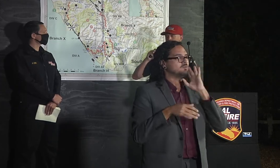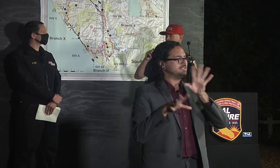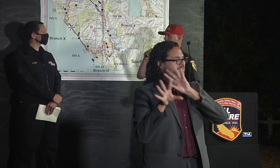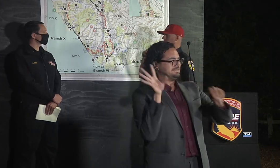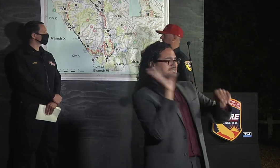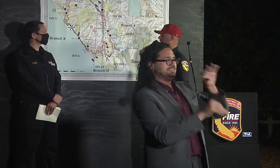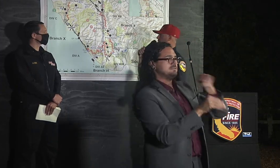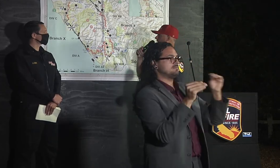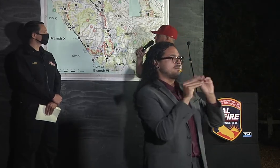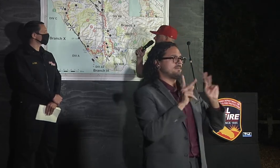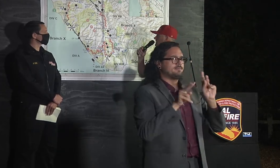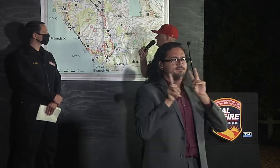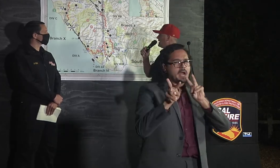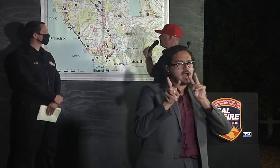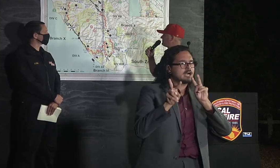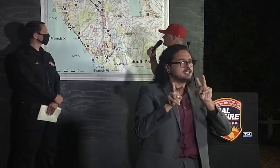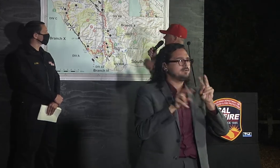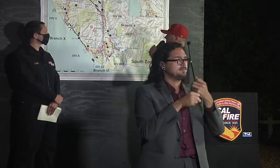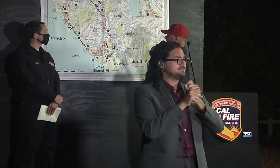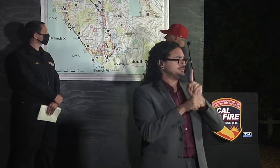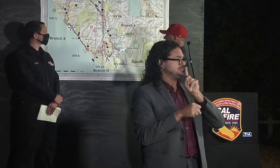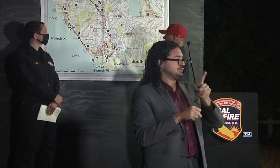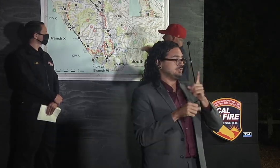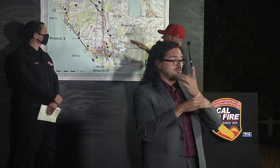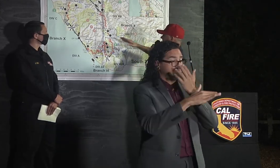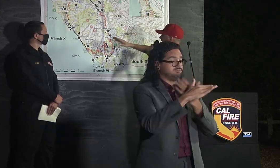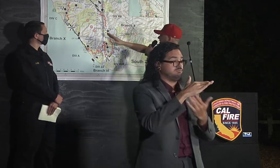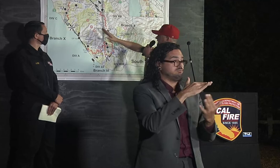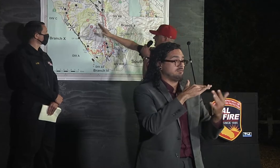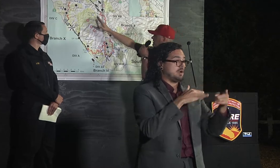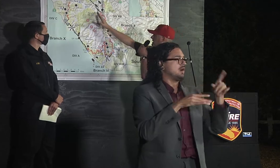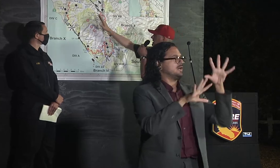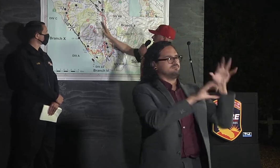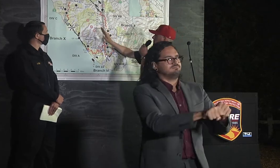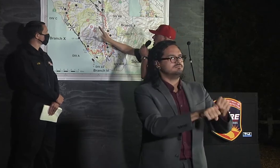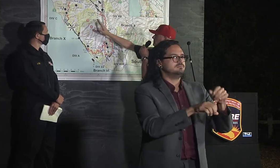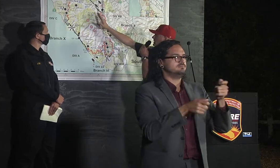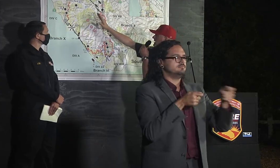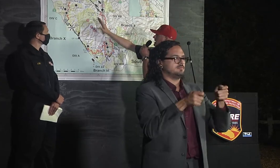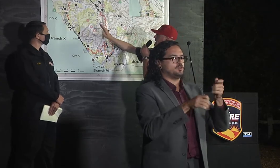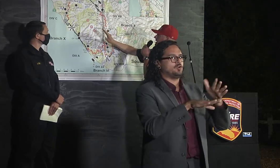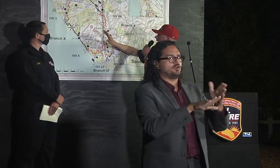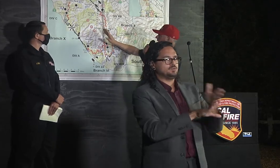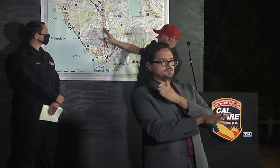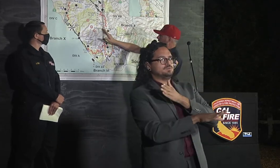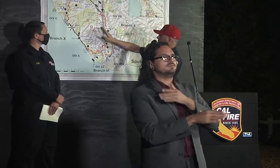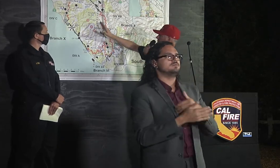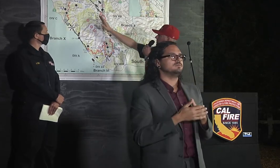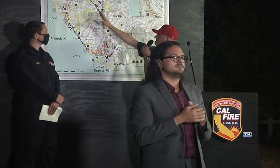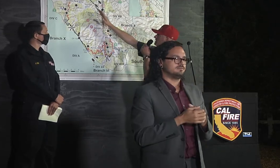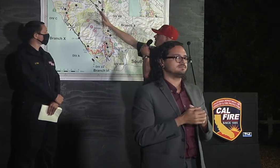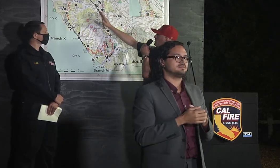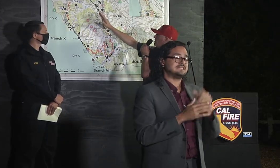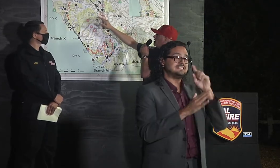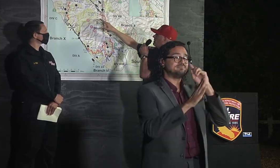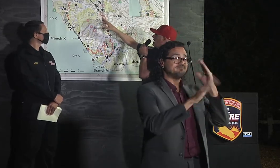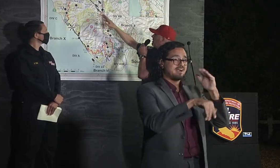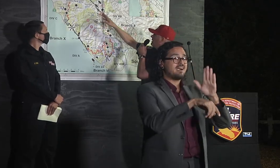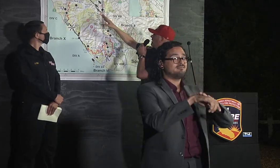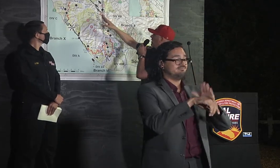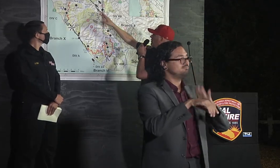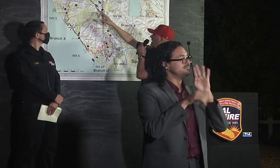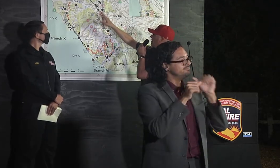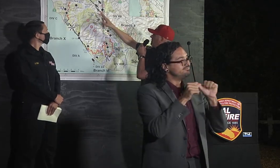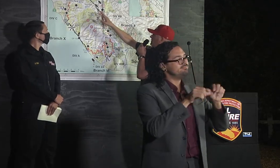with throughout the rest of this event. The rest of the line is continuing to be put in play up through the rest, the north part of the